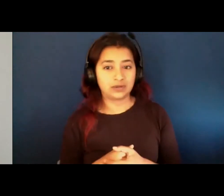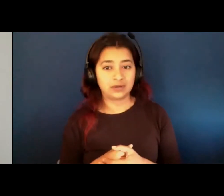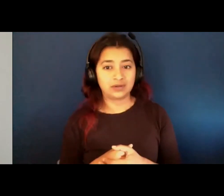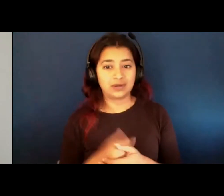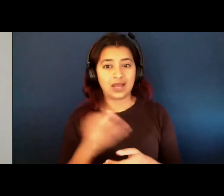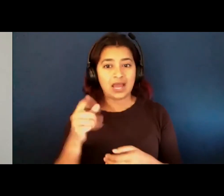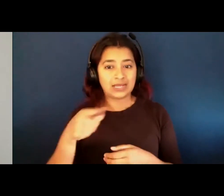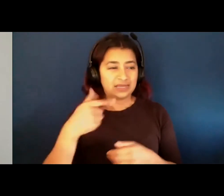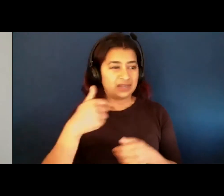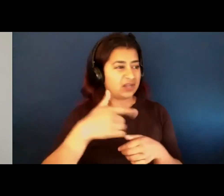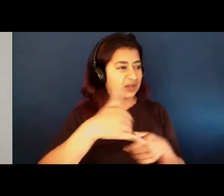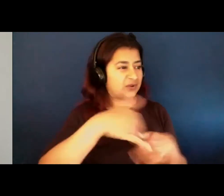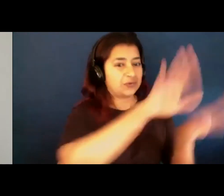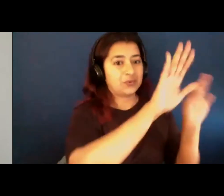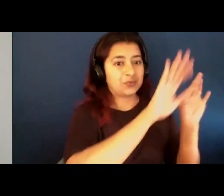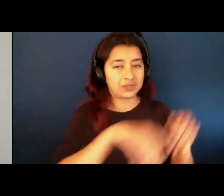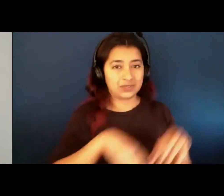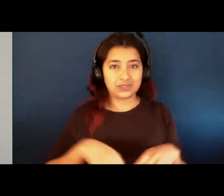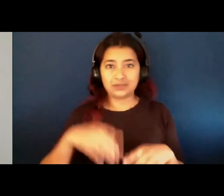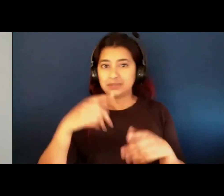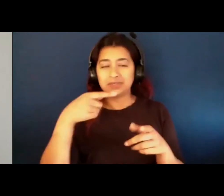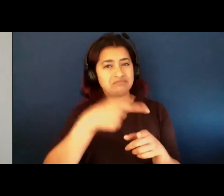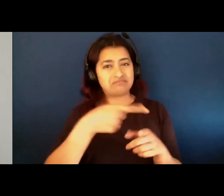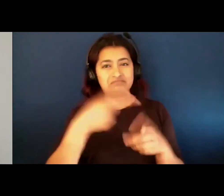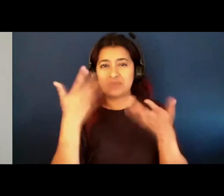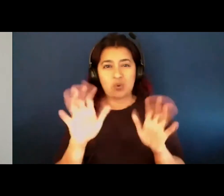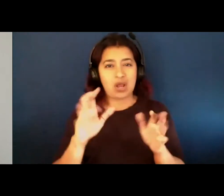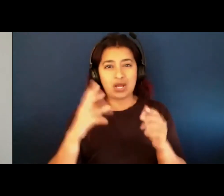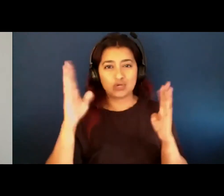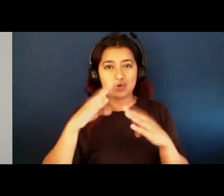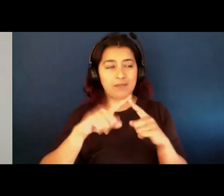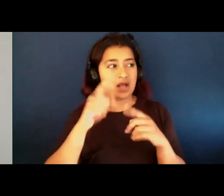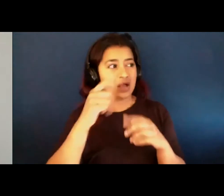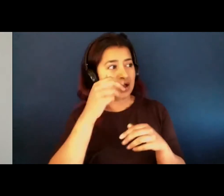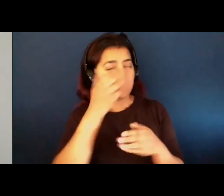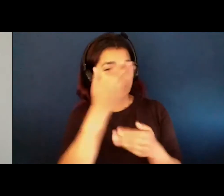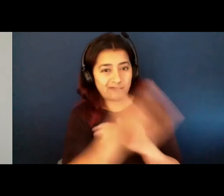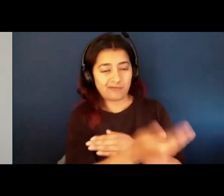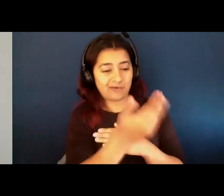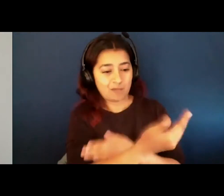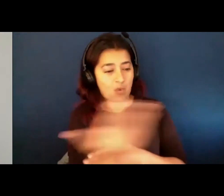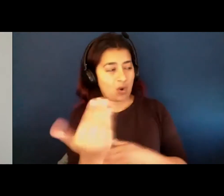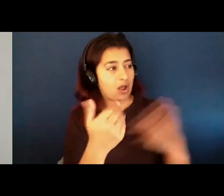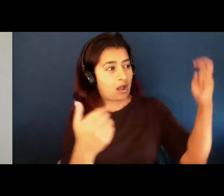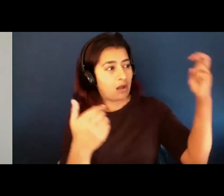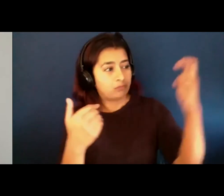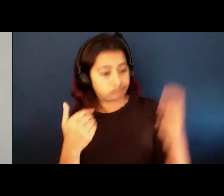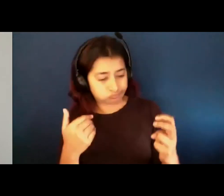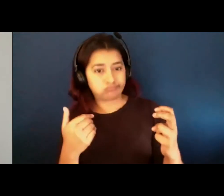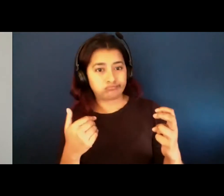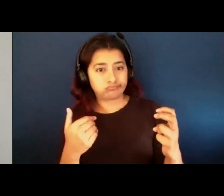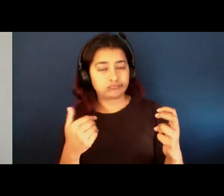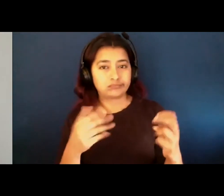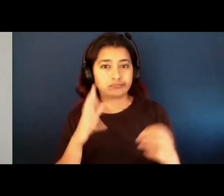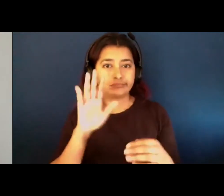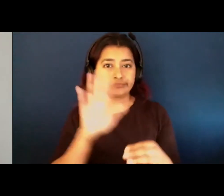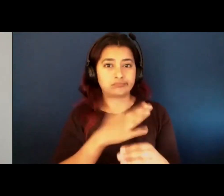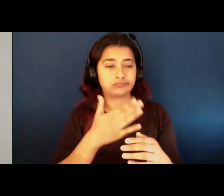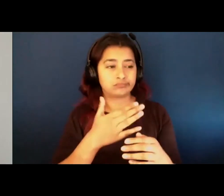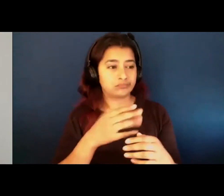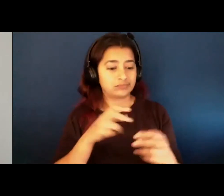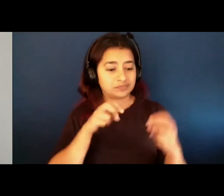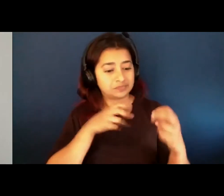flew away. She didn't want no trouble, but still he returned every morning outside her window to rejoin the chorus that emerged from her